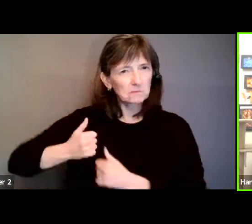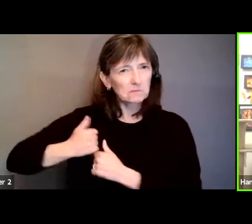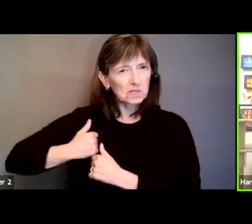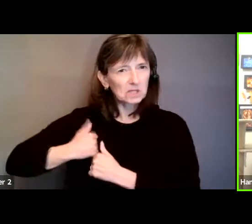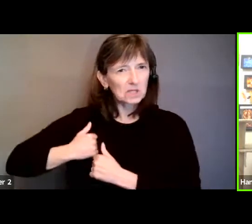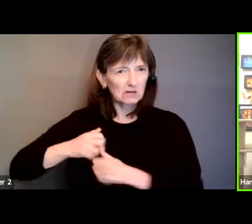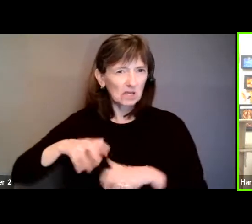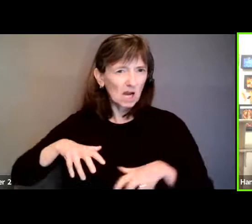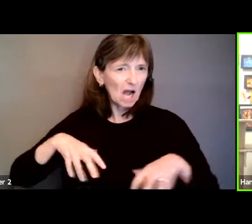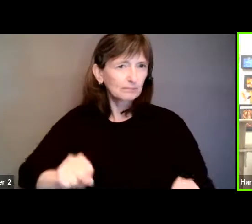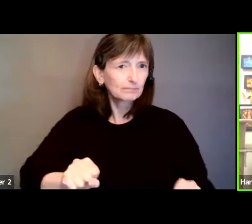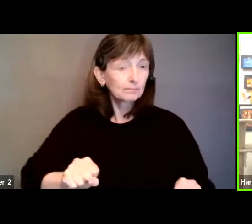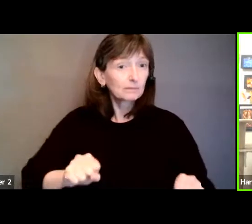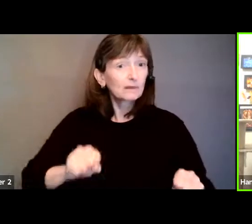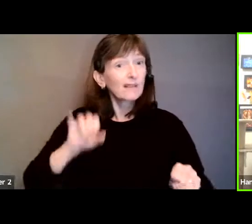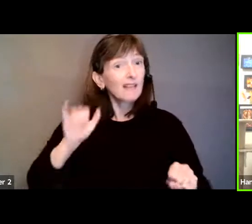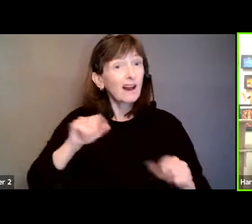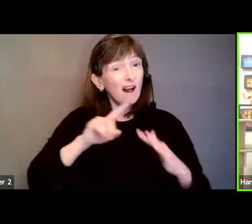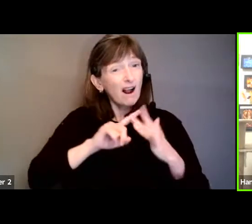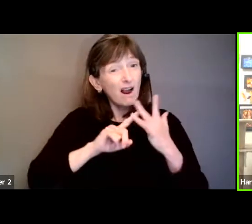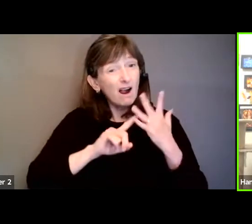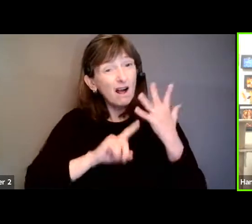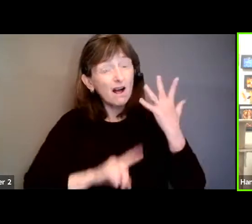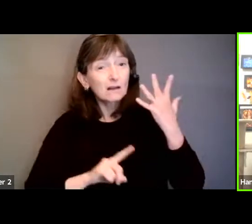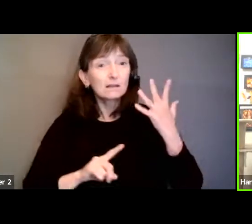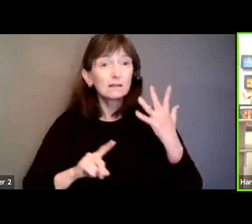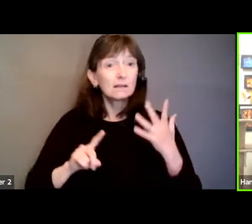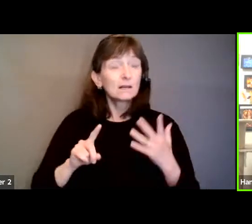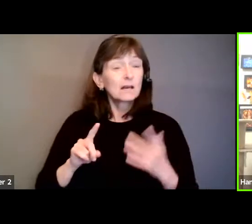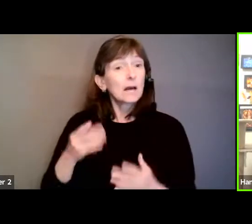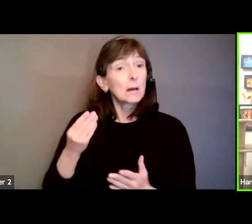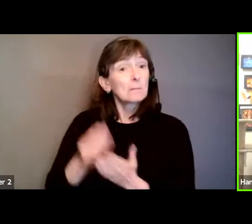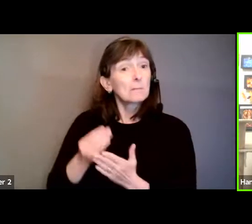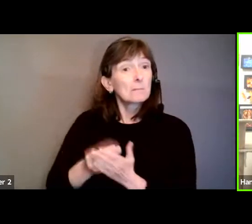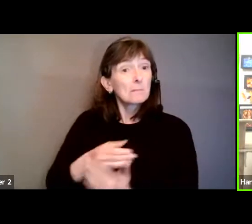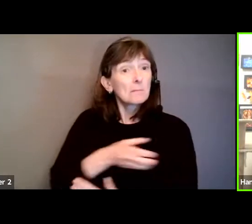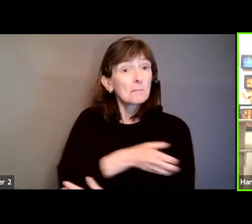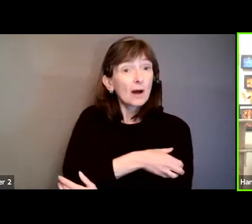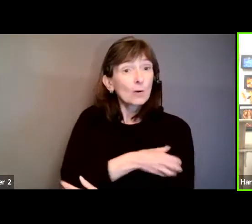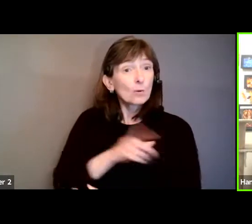nationalism, and a lot of money and power in the hands of the very few.